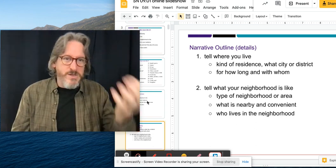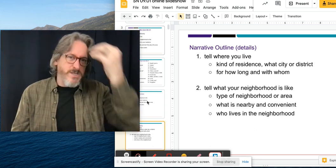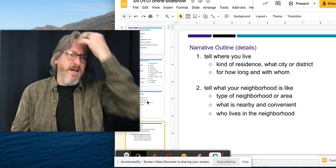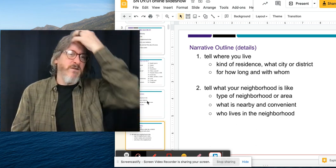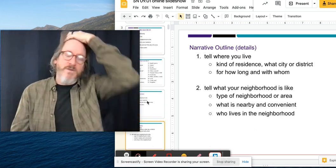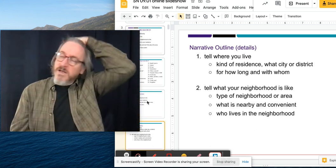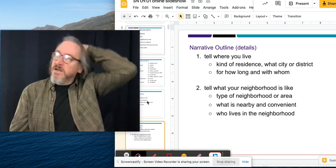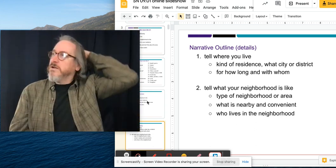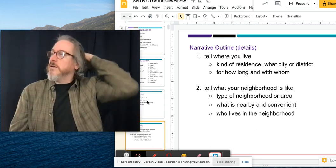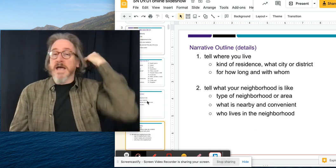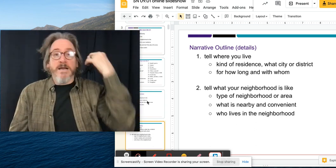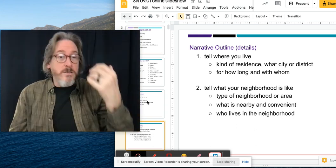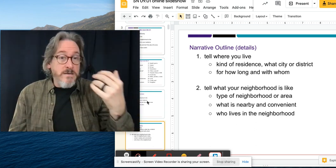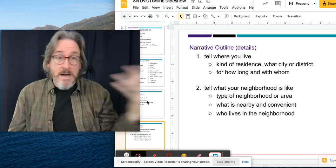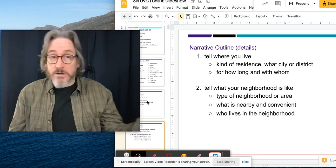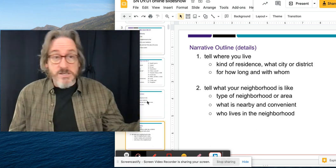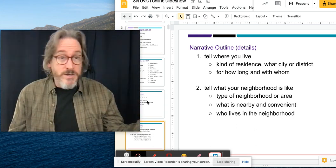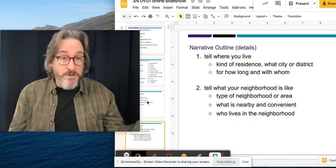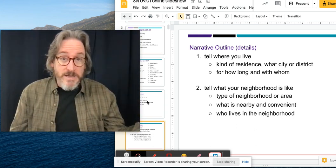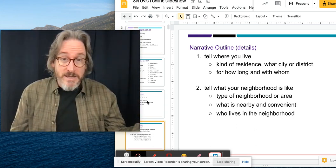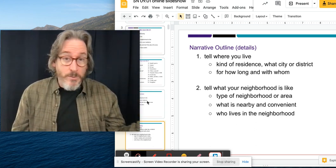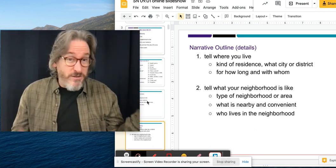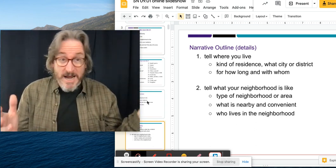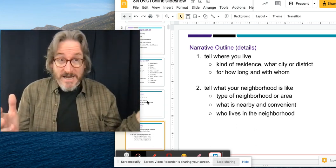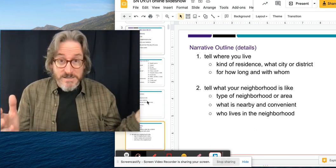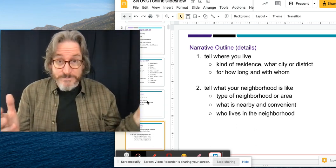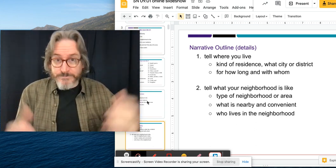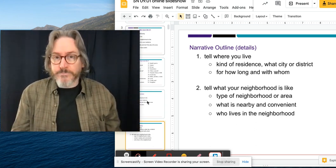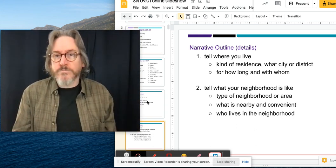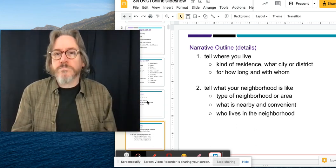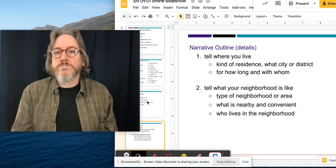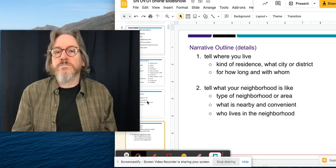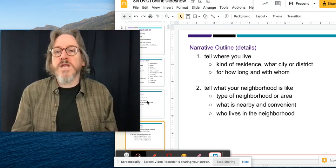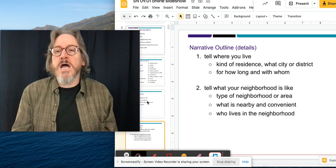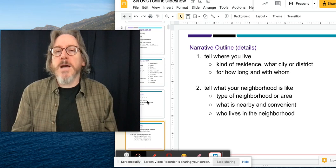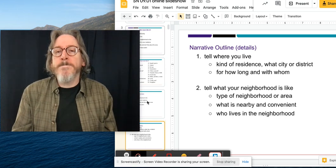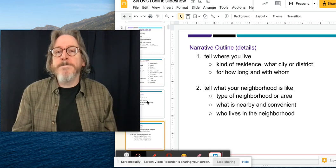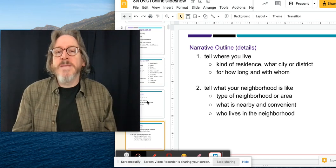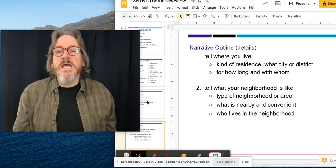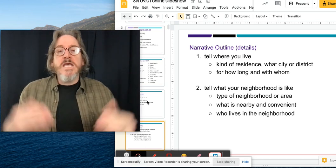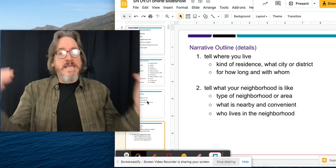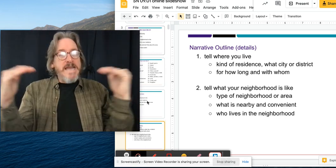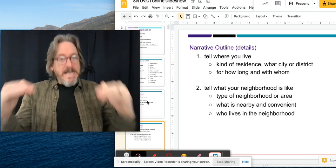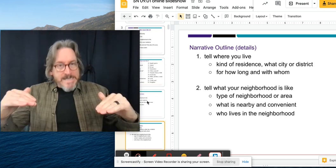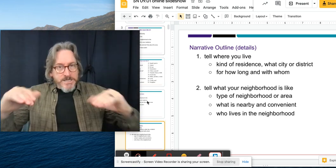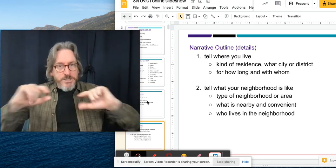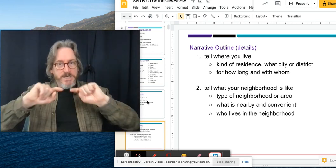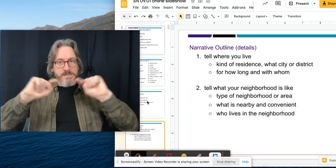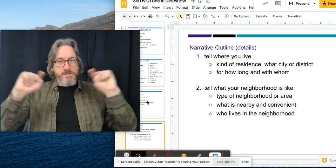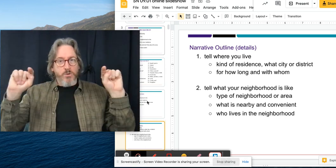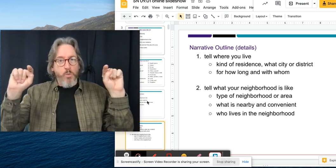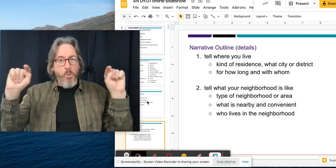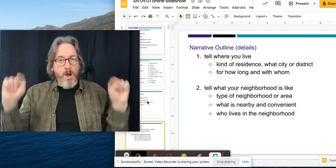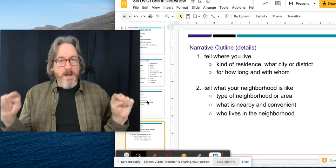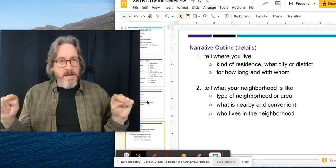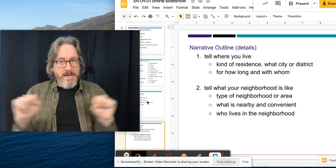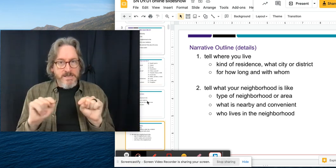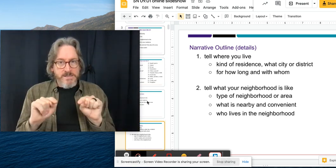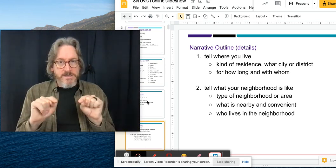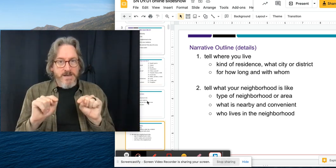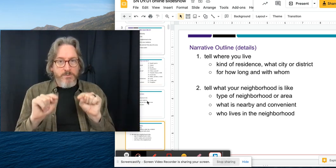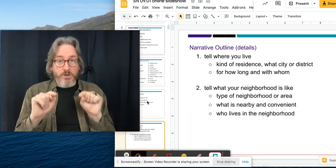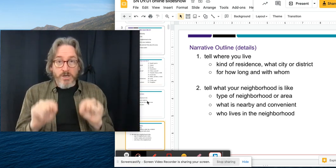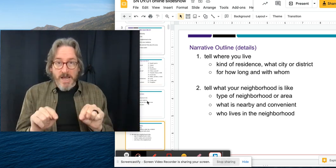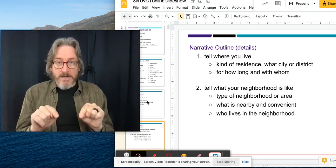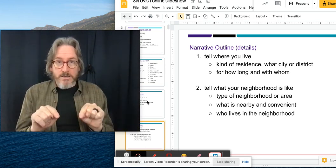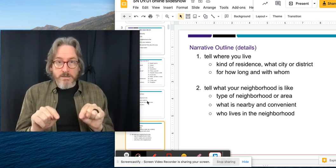you introduce yourself? And now you're just doing it with your hands. Then the next section is, what